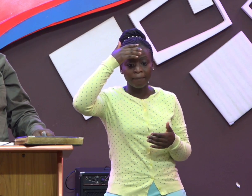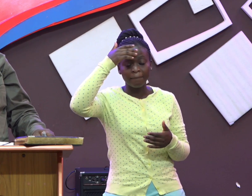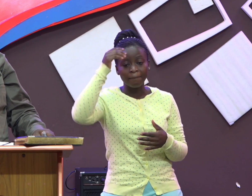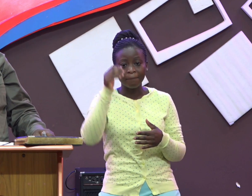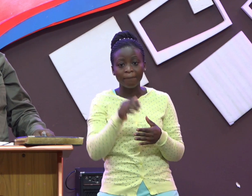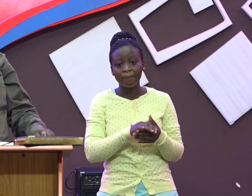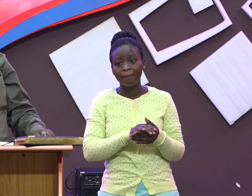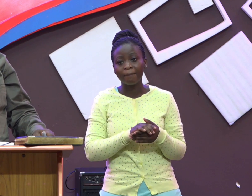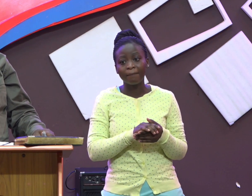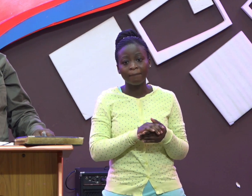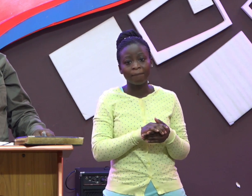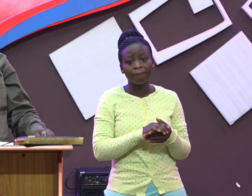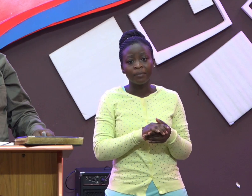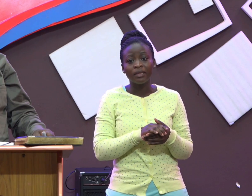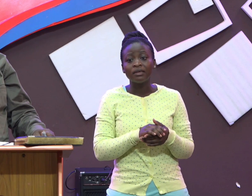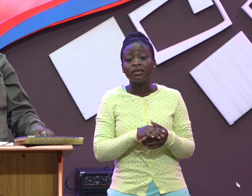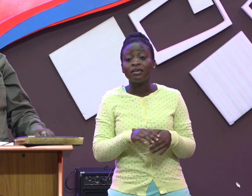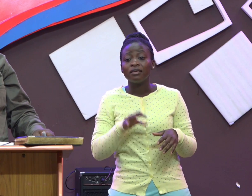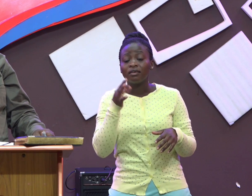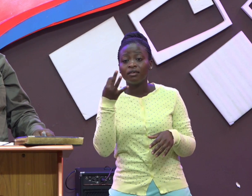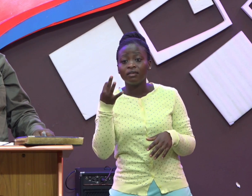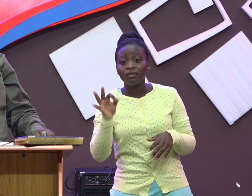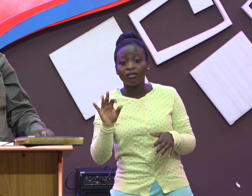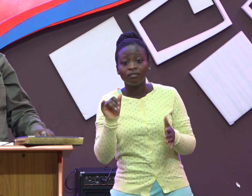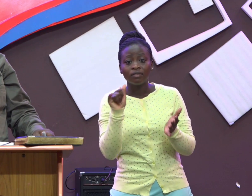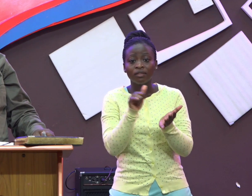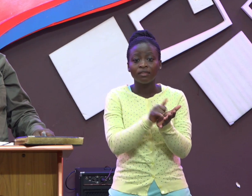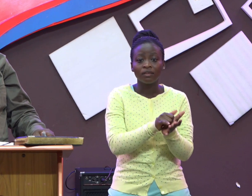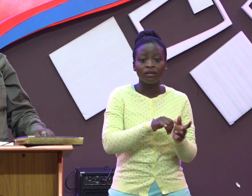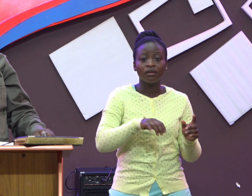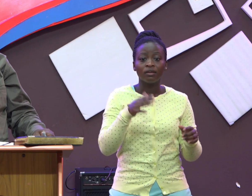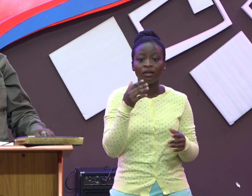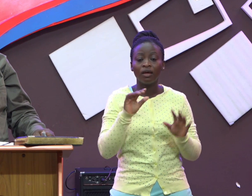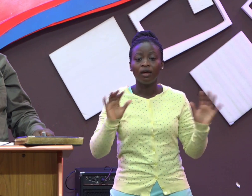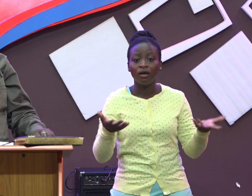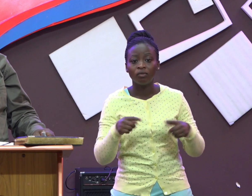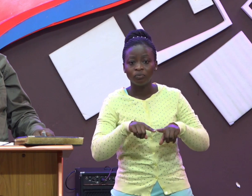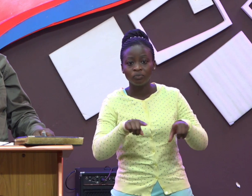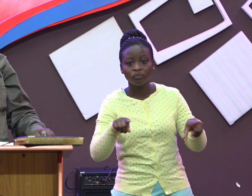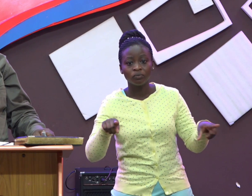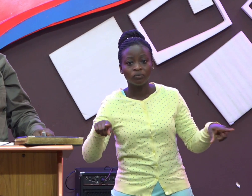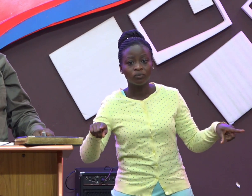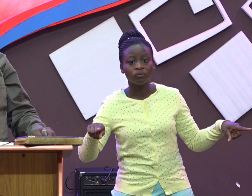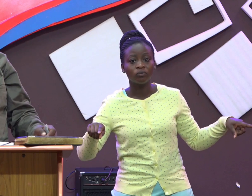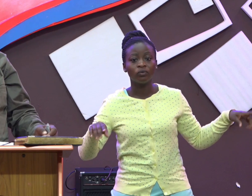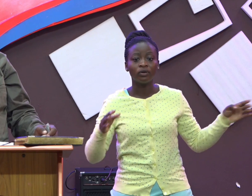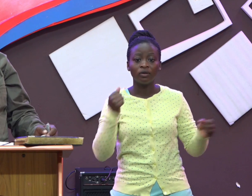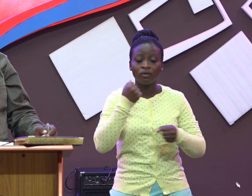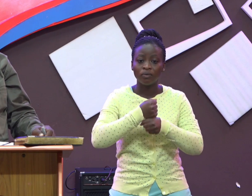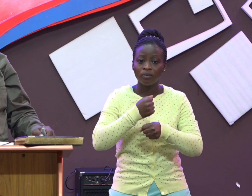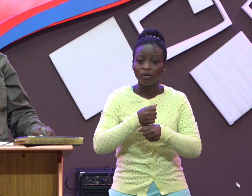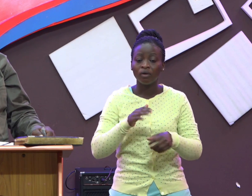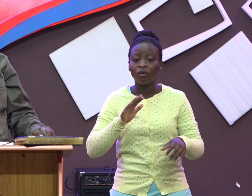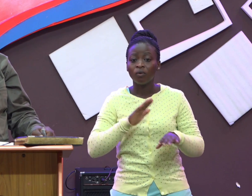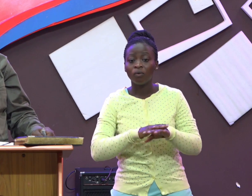In building wisdom. Senga yengeri je tulafubana. If only to be the same way we struggle. Kuzimba emyoyo. In building our spirit. Mukunyweze